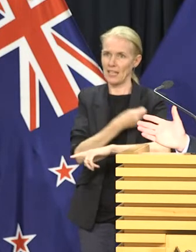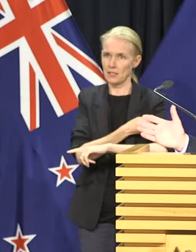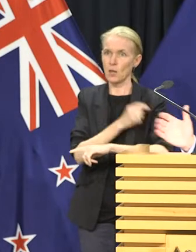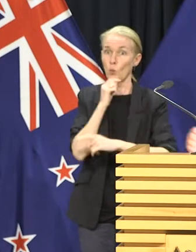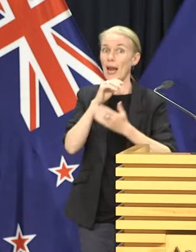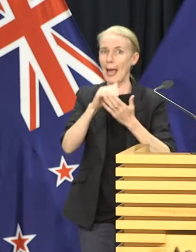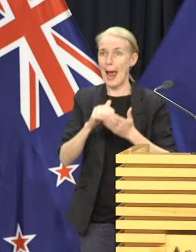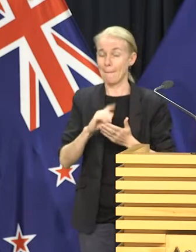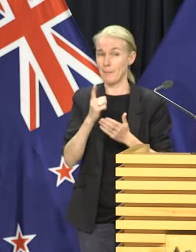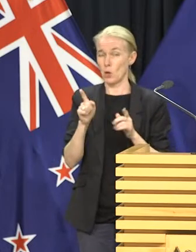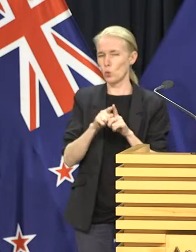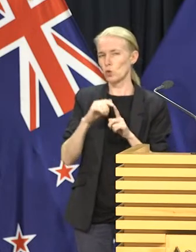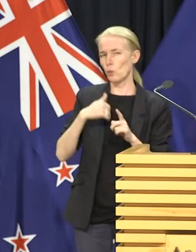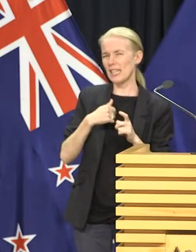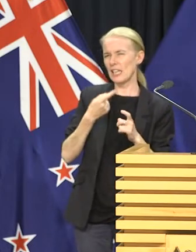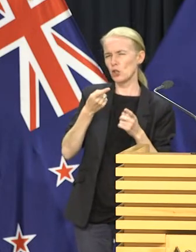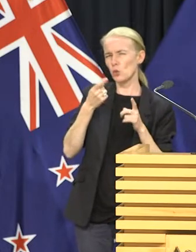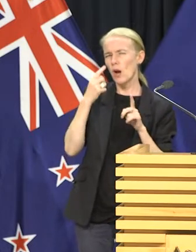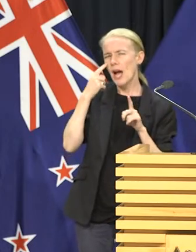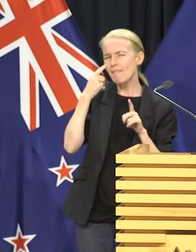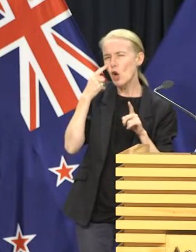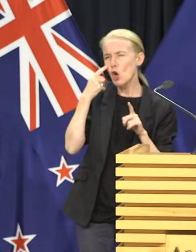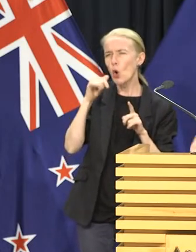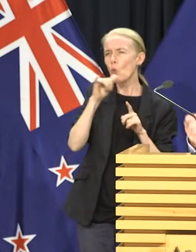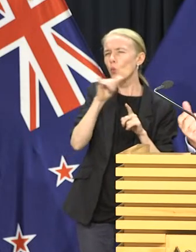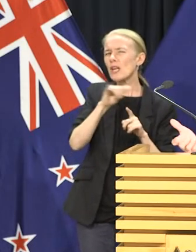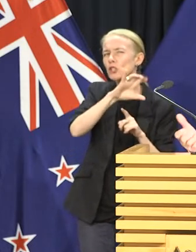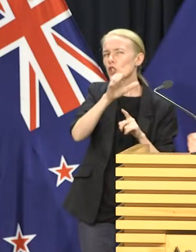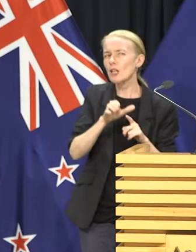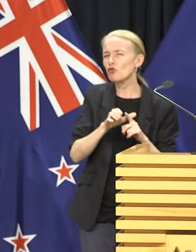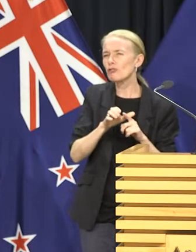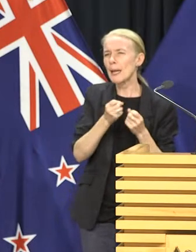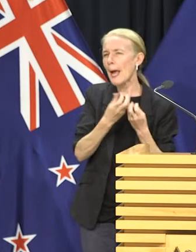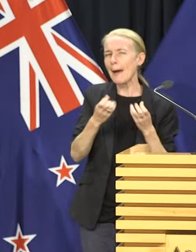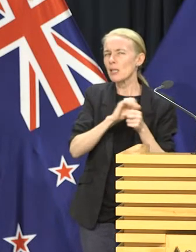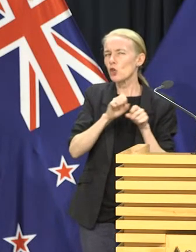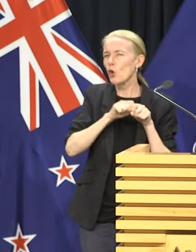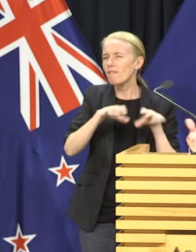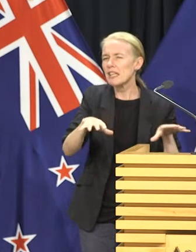level of overall vaccination in that country. These are all matters that need to be